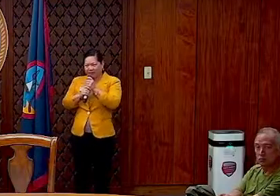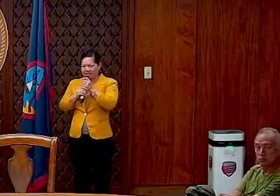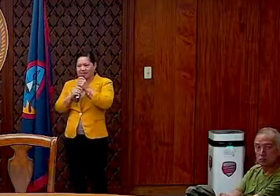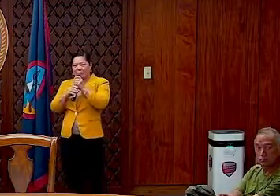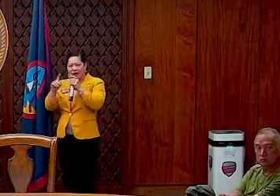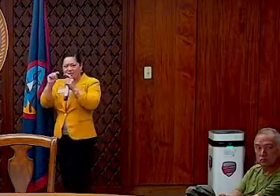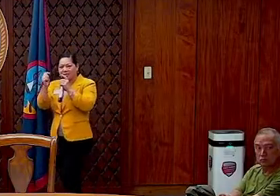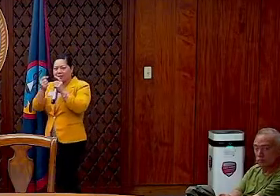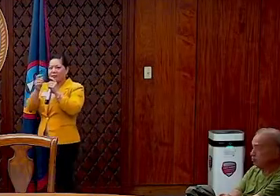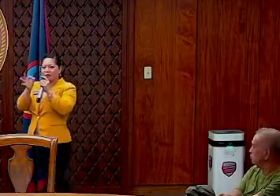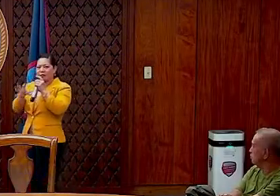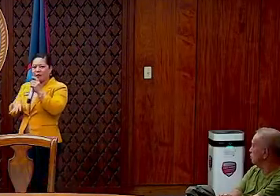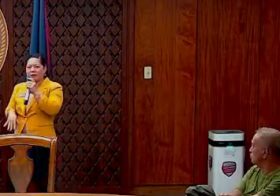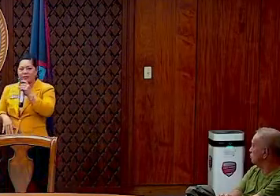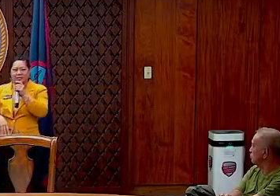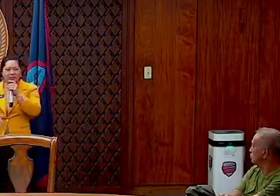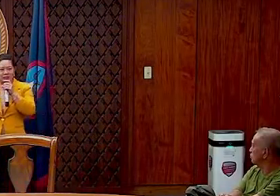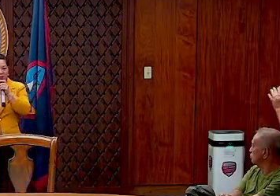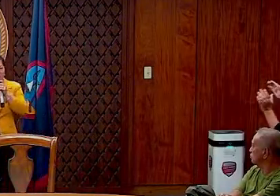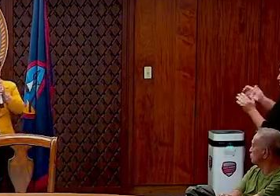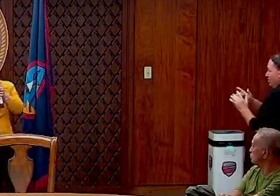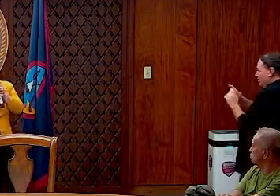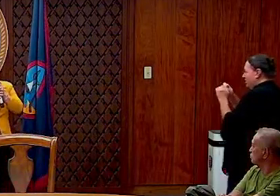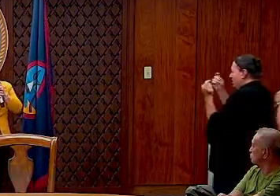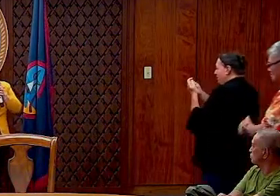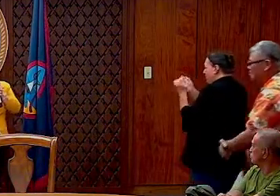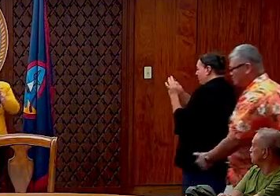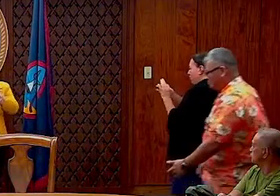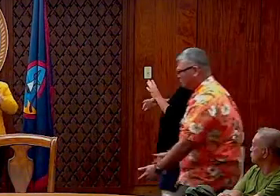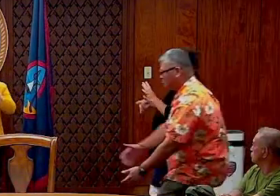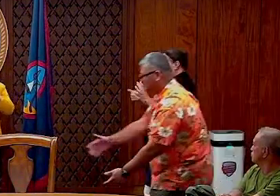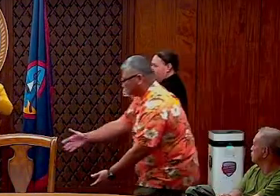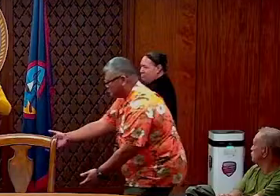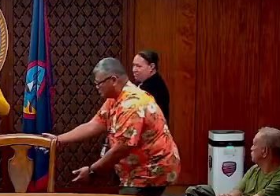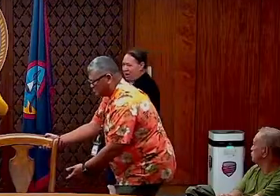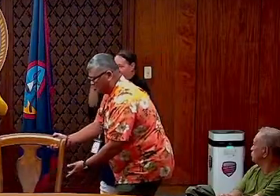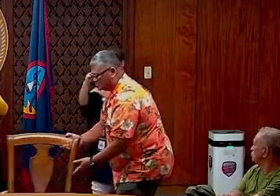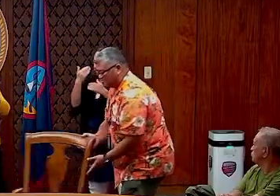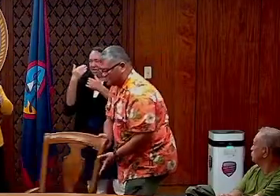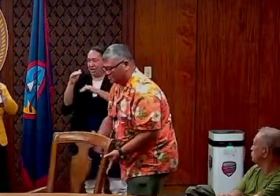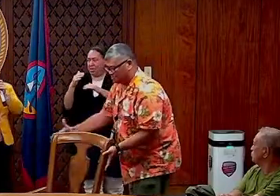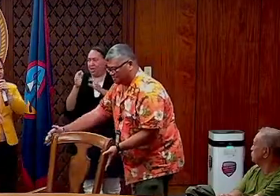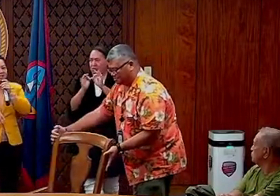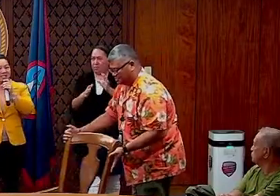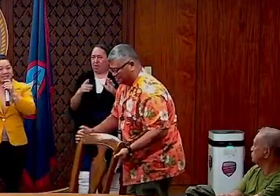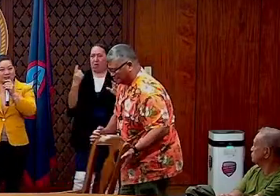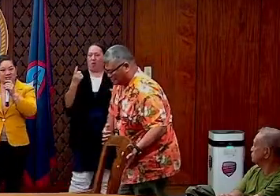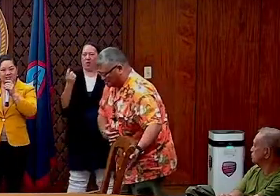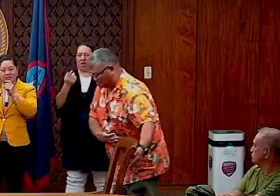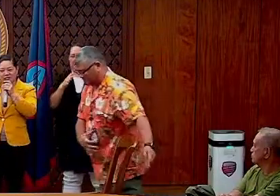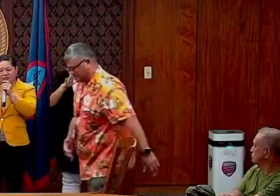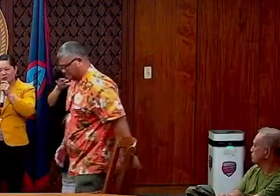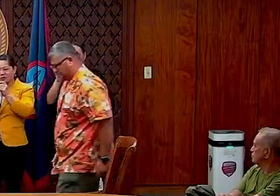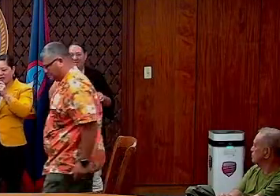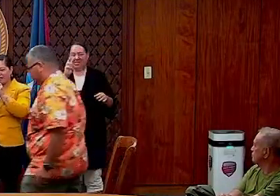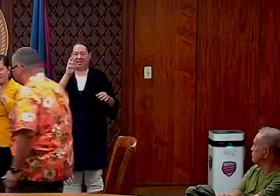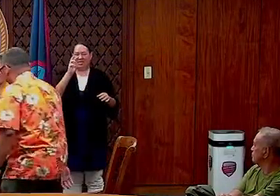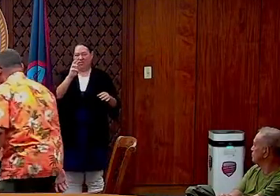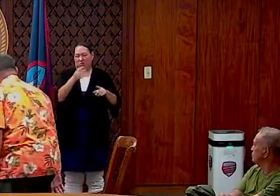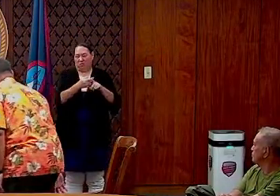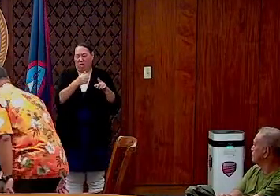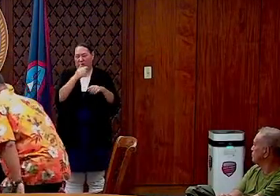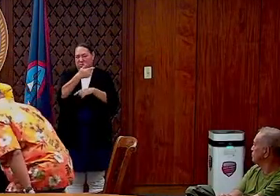We are a small team of interpreters, as you know. There are a limited amount of us. There's only 6 of us at